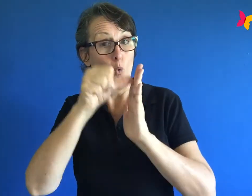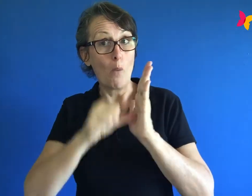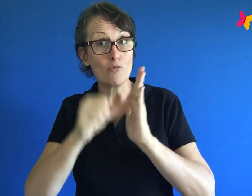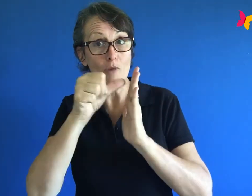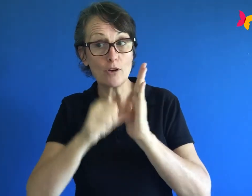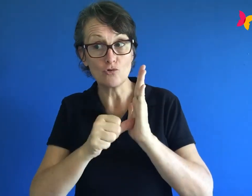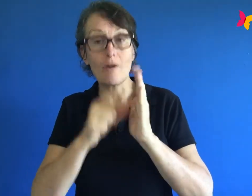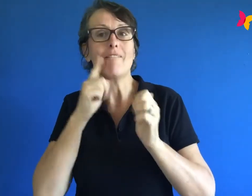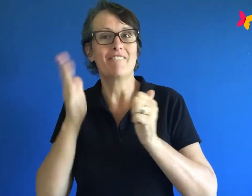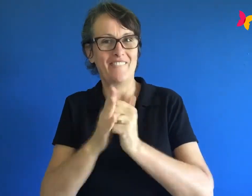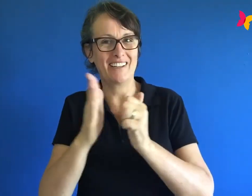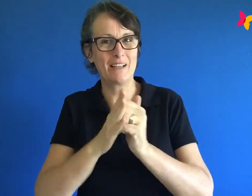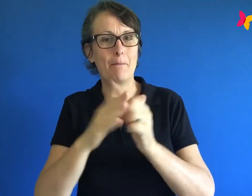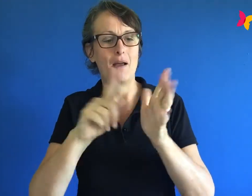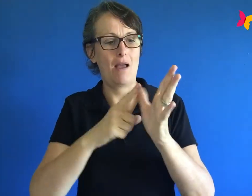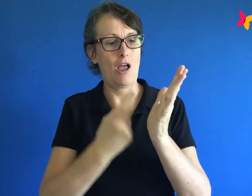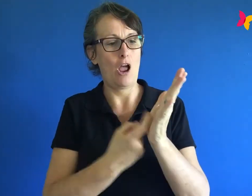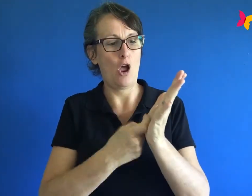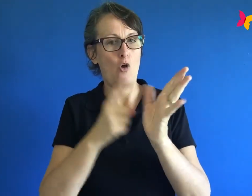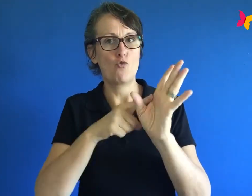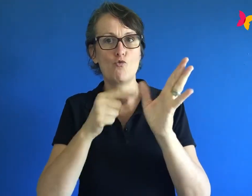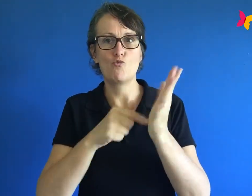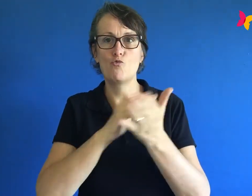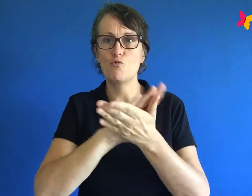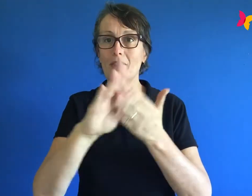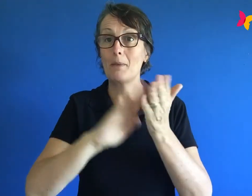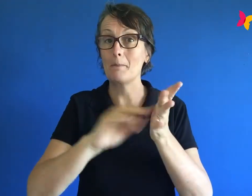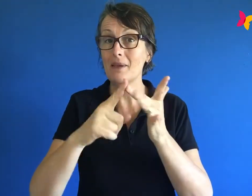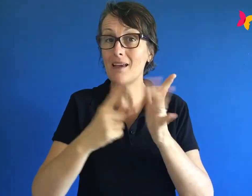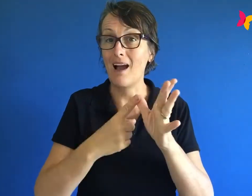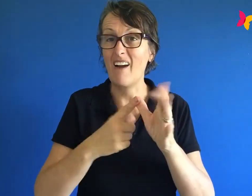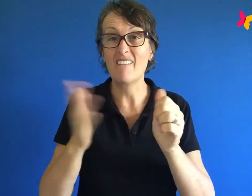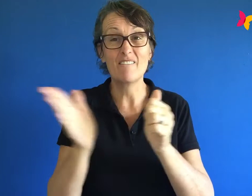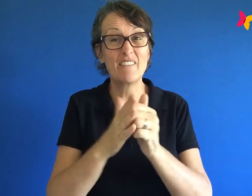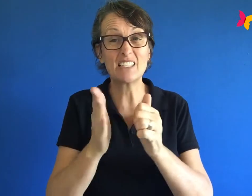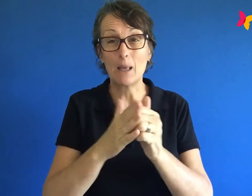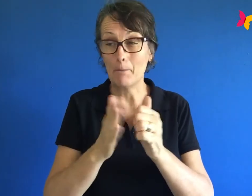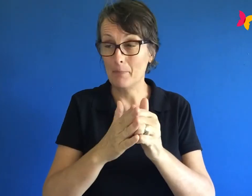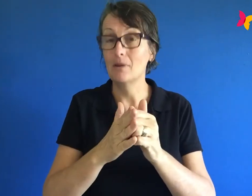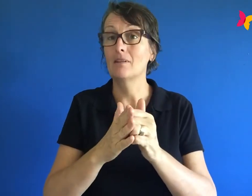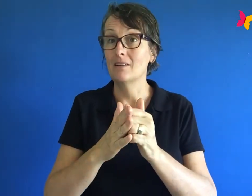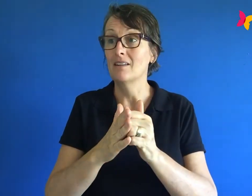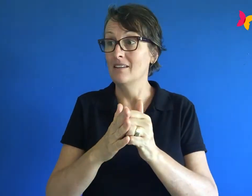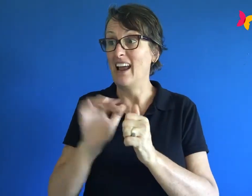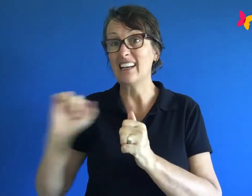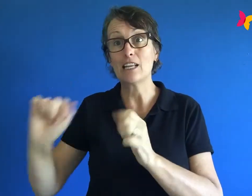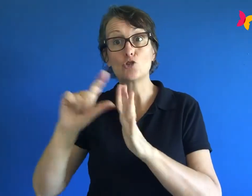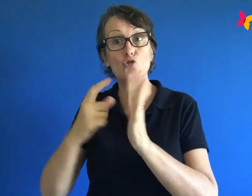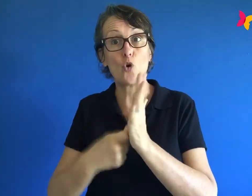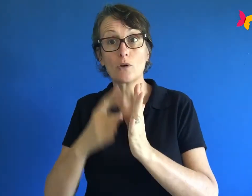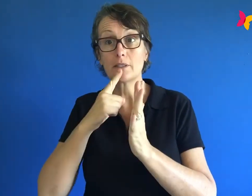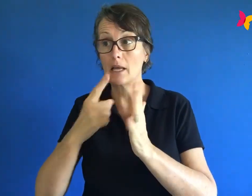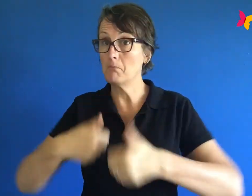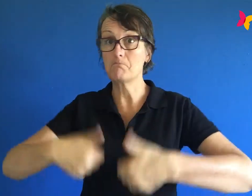arrhythmia, and his cardiologist said it's just like a broken arm, it's fixed now. And we were like,